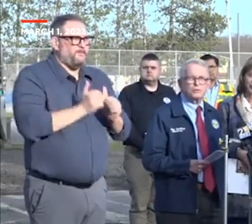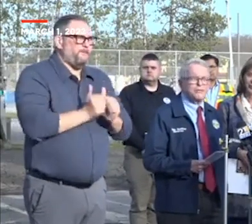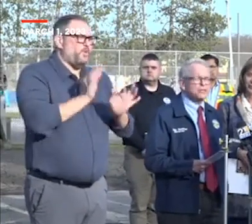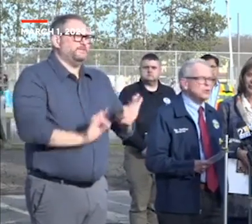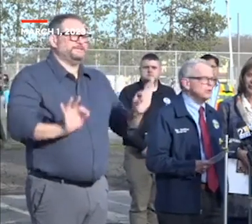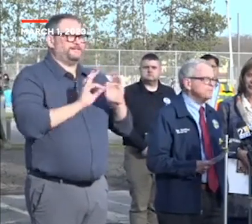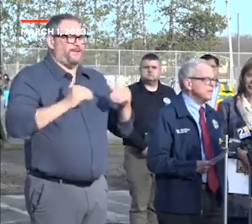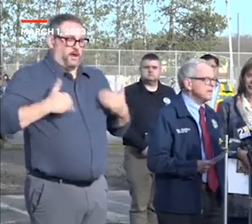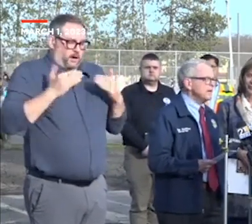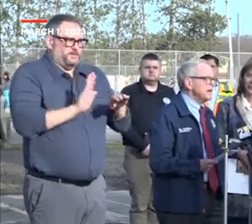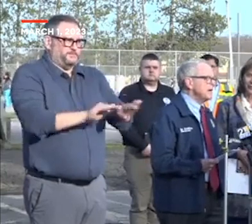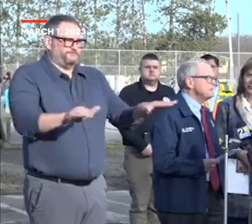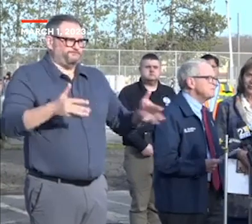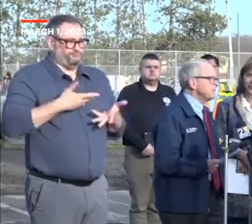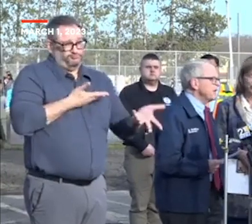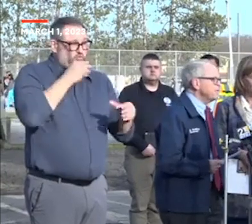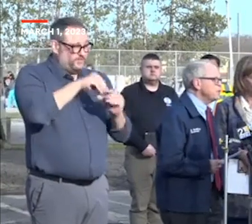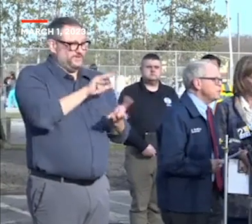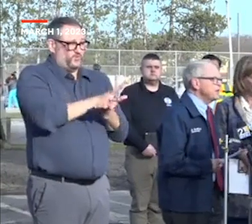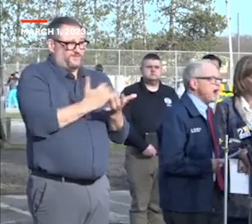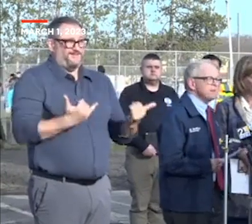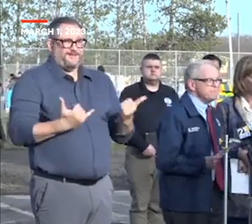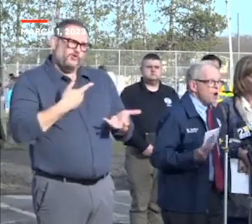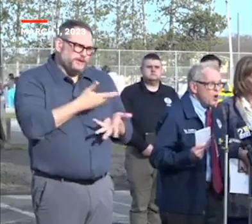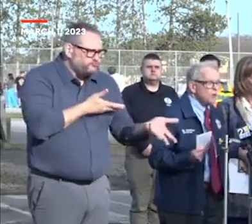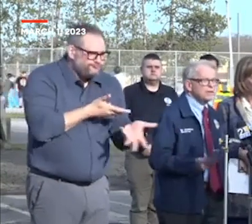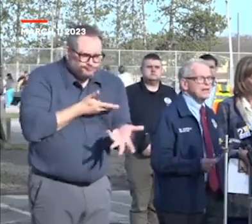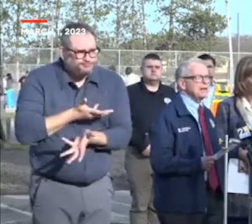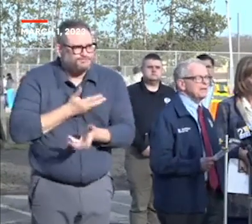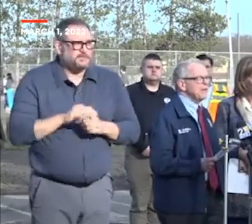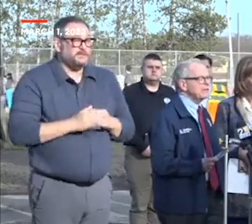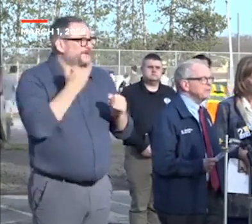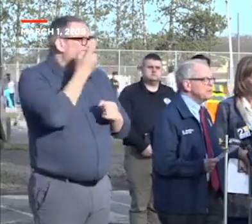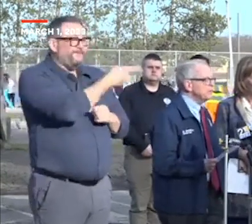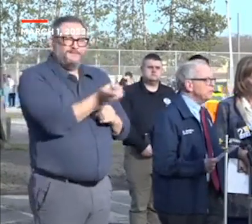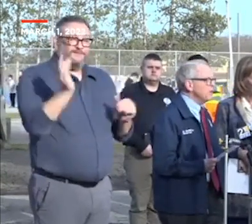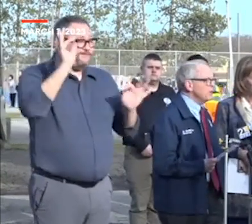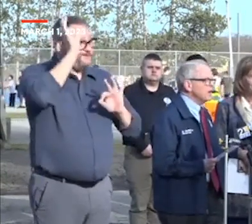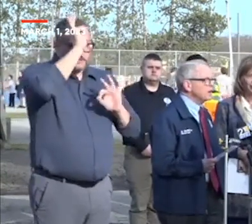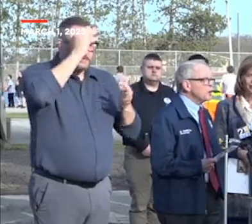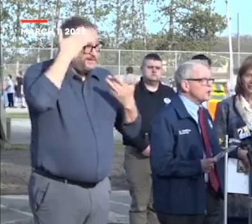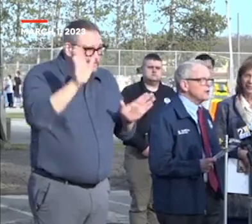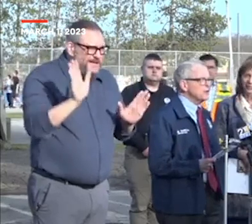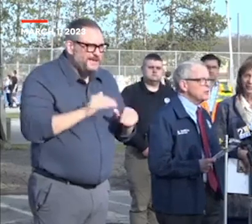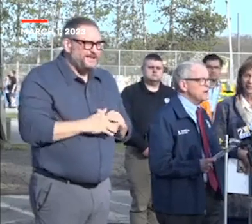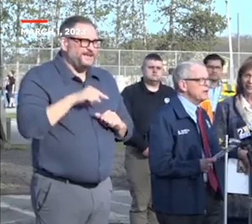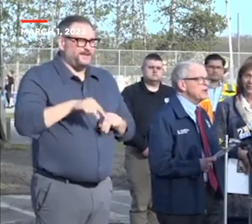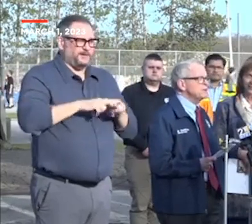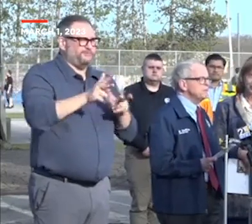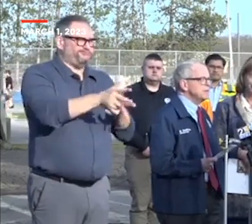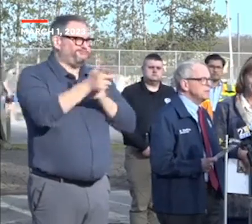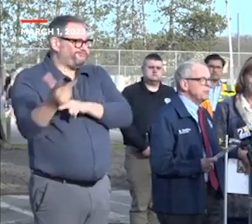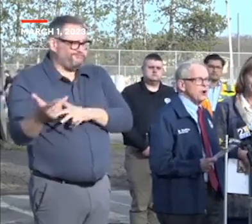who are in school. If you did not know that this train wreck had occurred, you would not